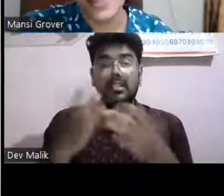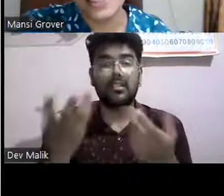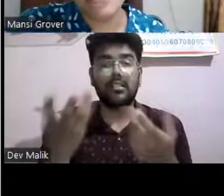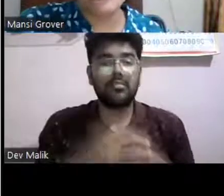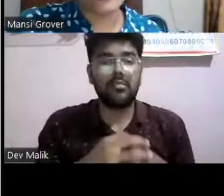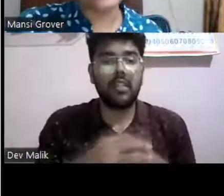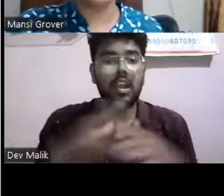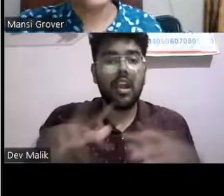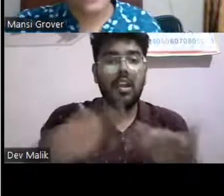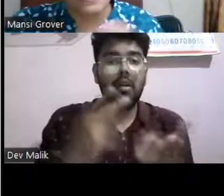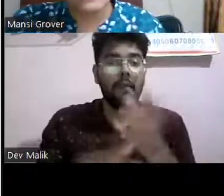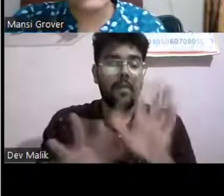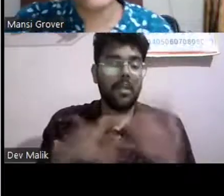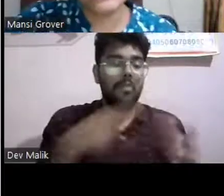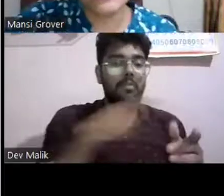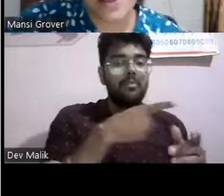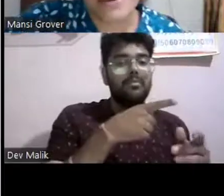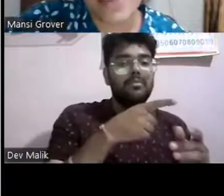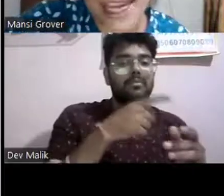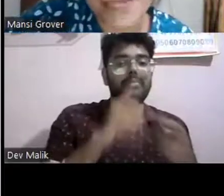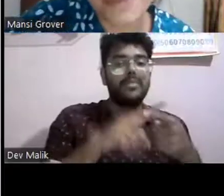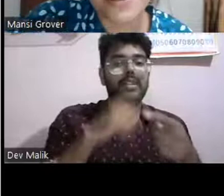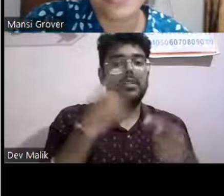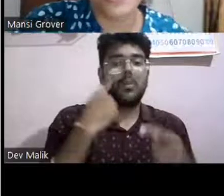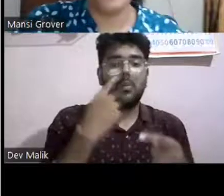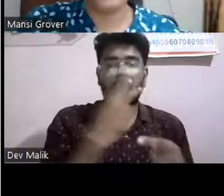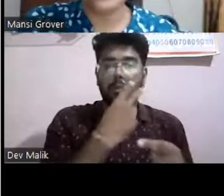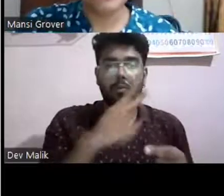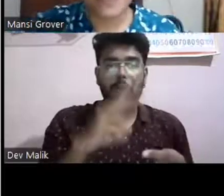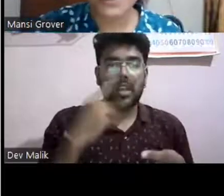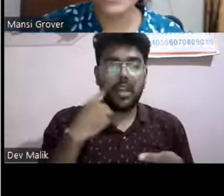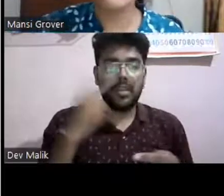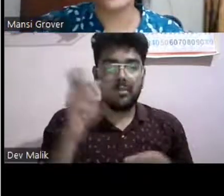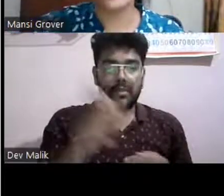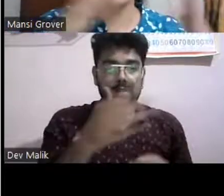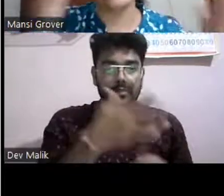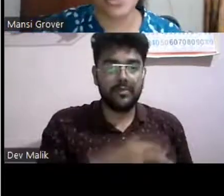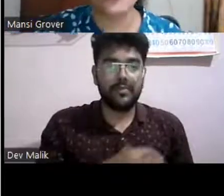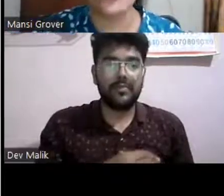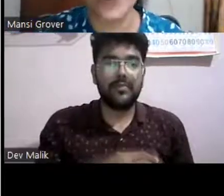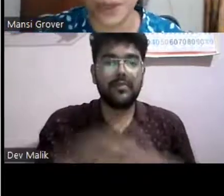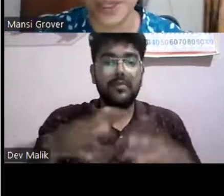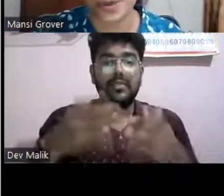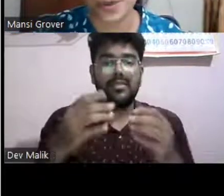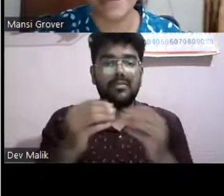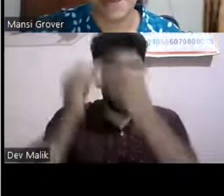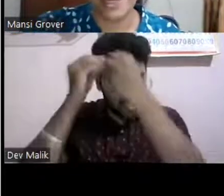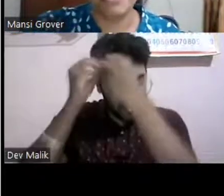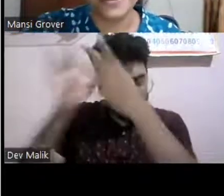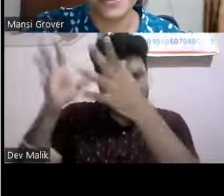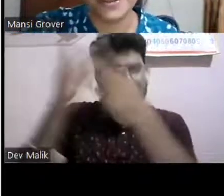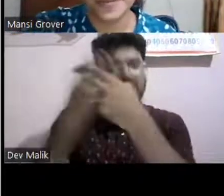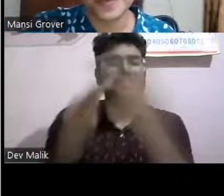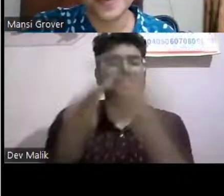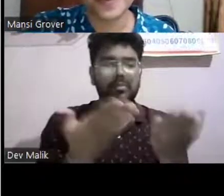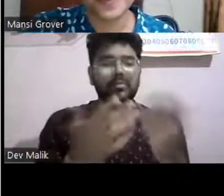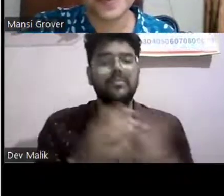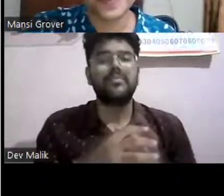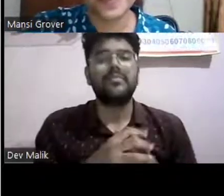an able-bodied and a blind person, give rise to a cloud of story around that blind person.